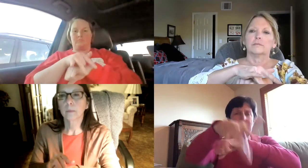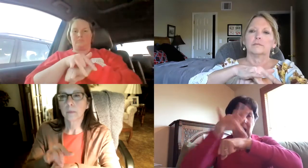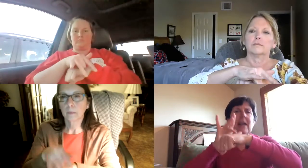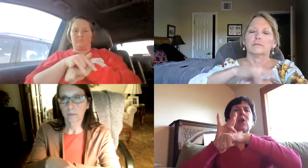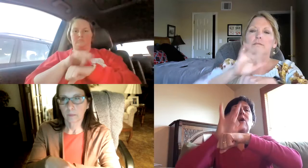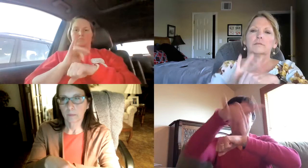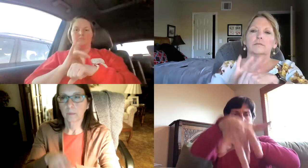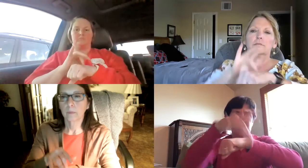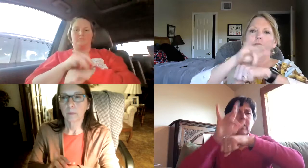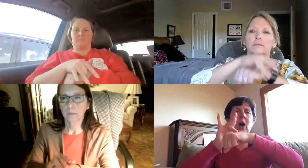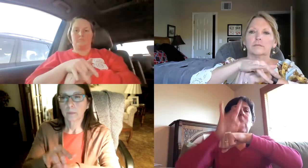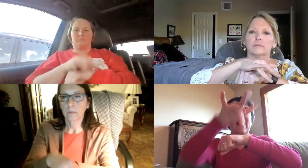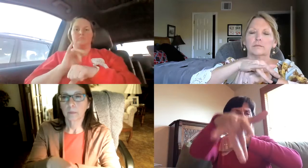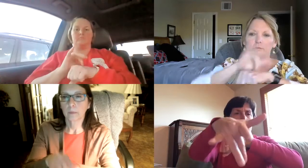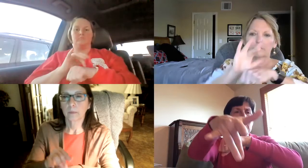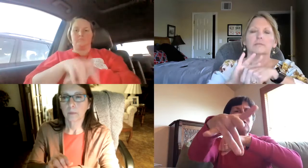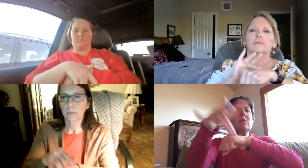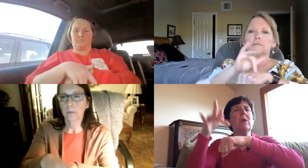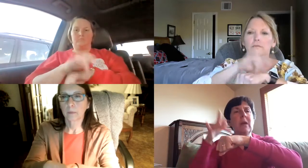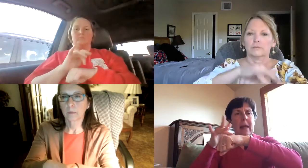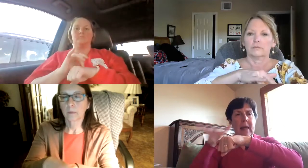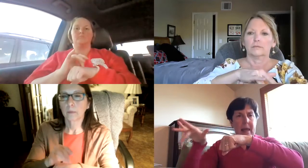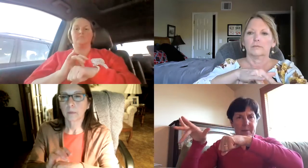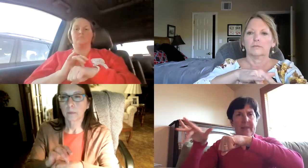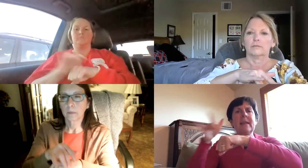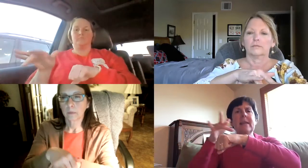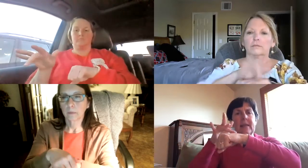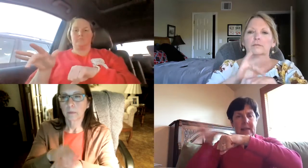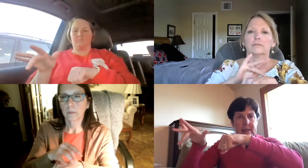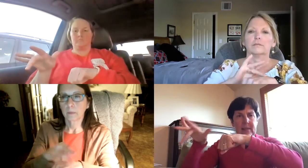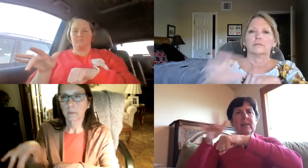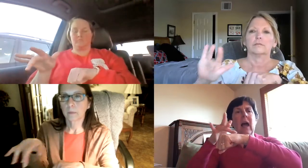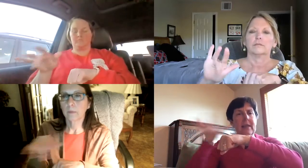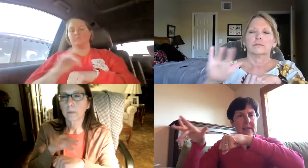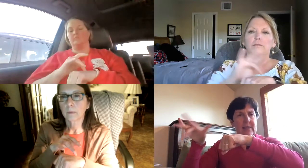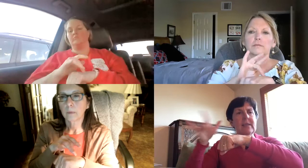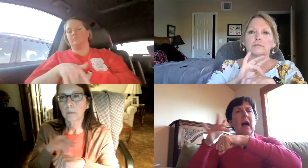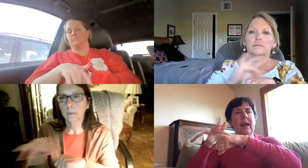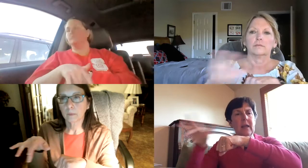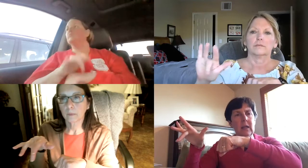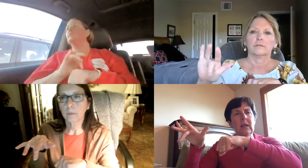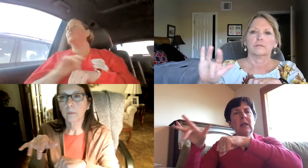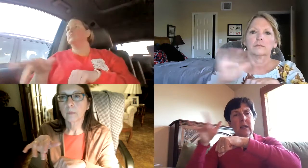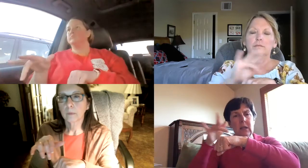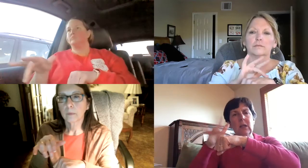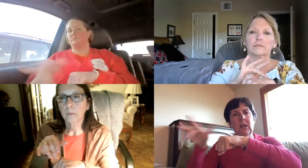was sliding over away from you. Empty is sliding to the side.